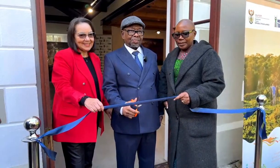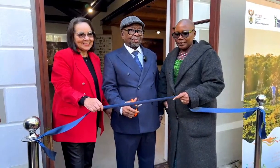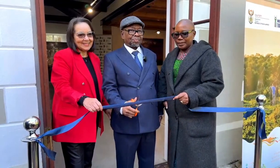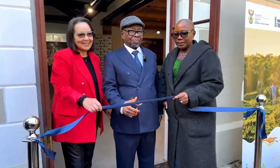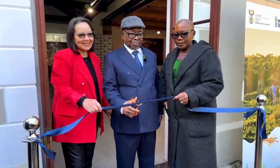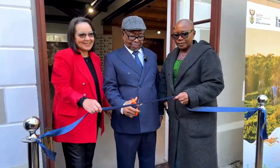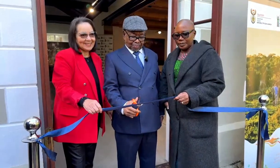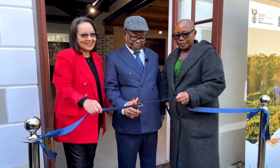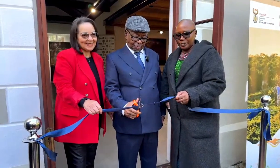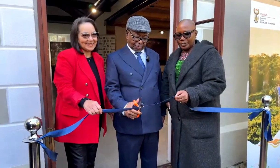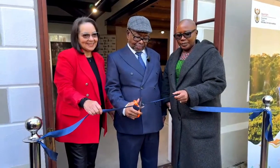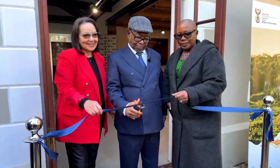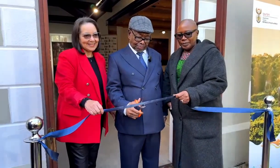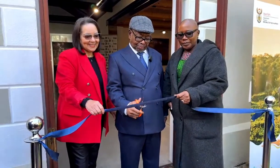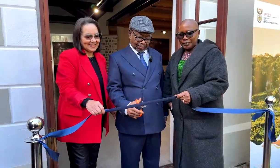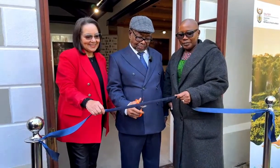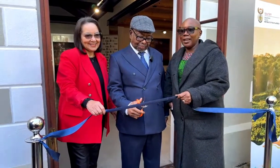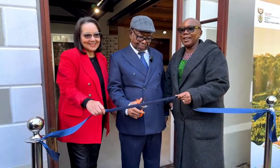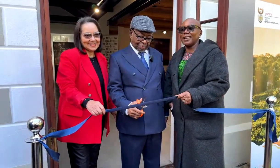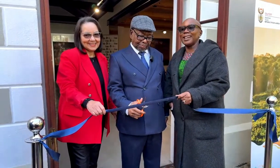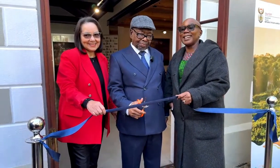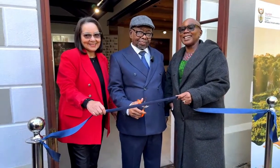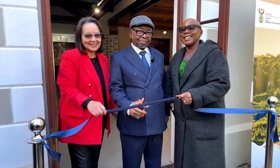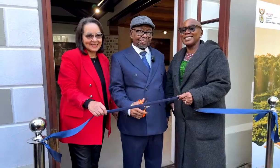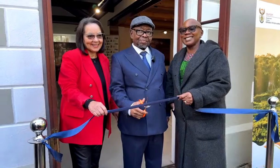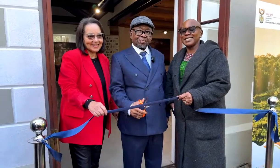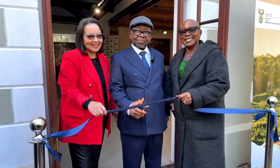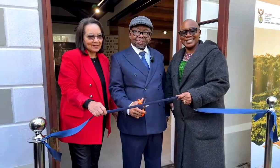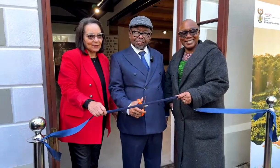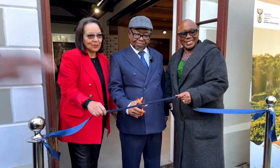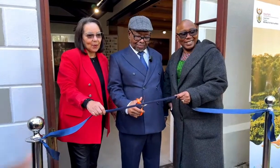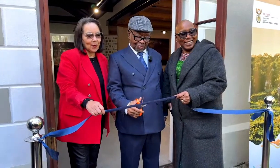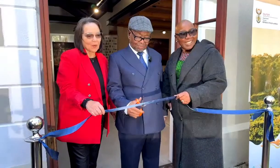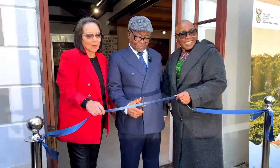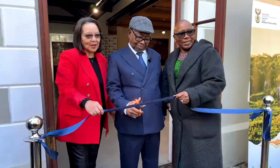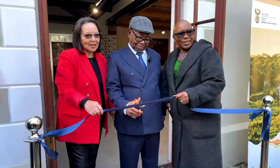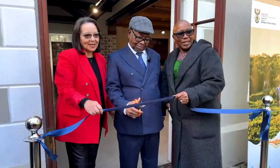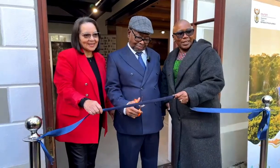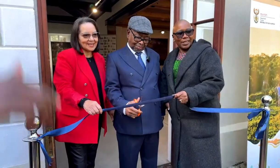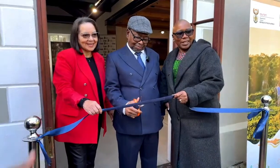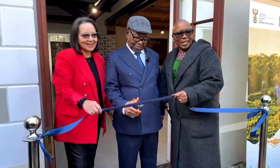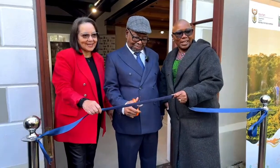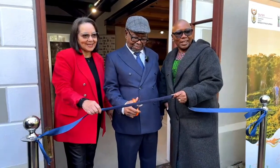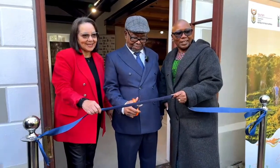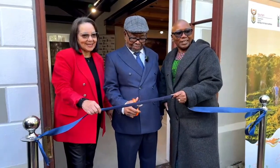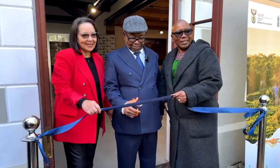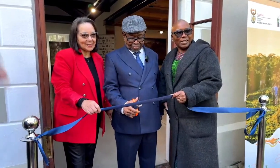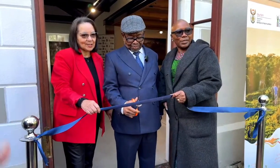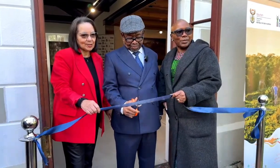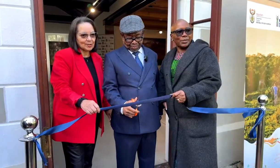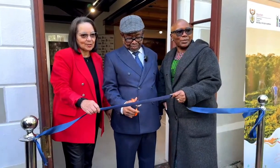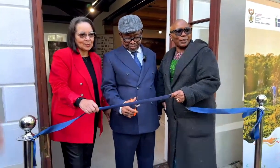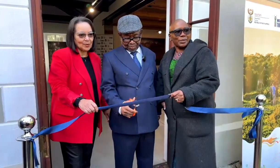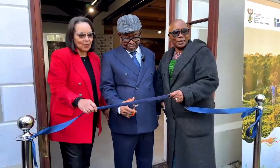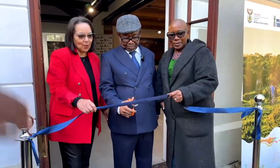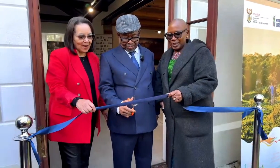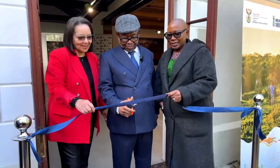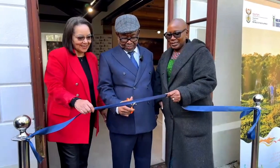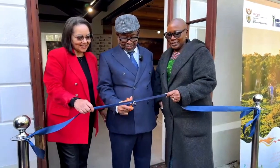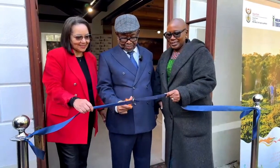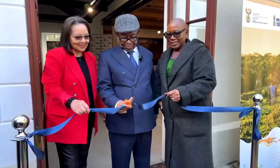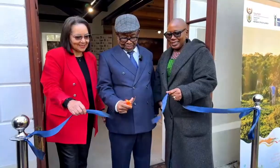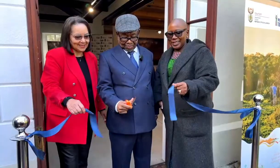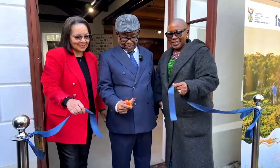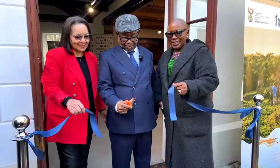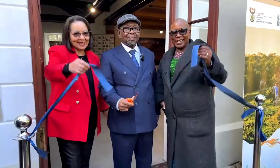countdown again to help us keep warm. From 5, 4, 3, 2,